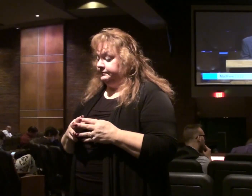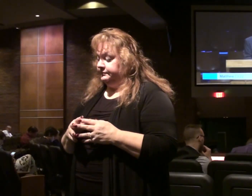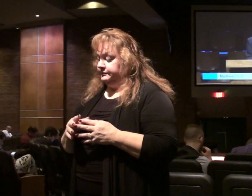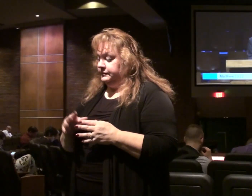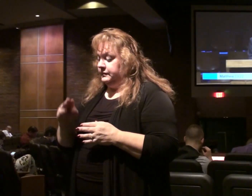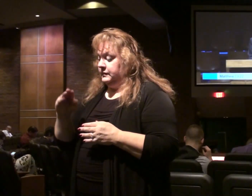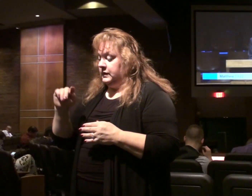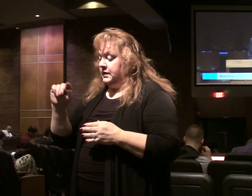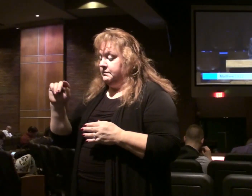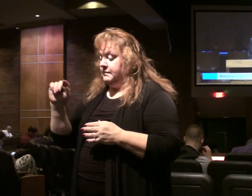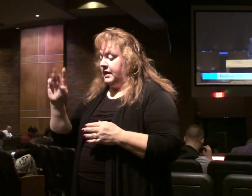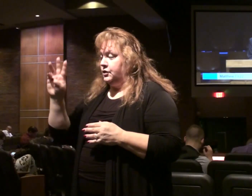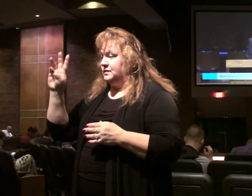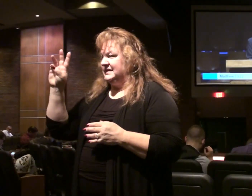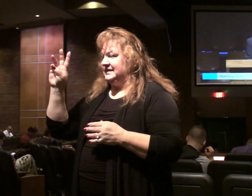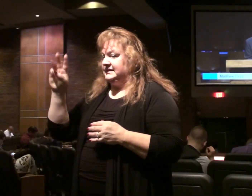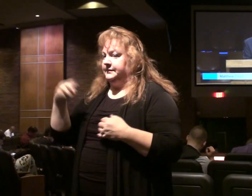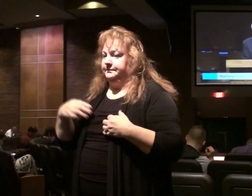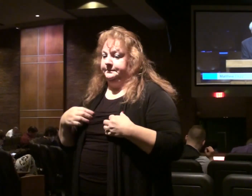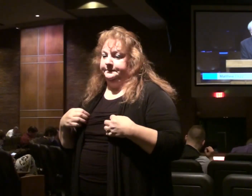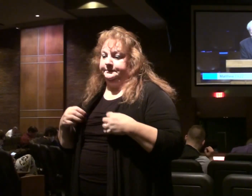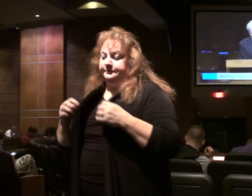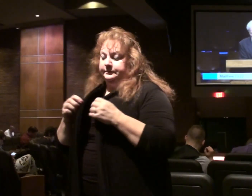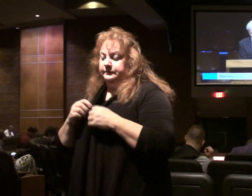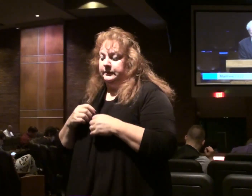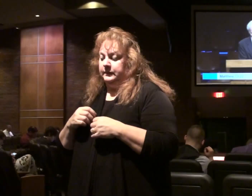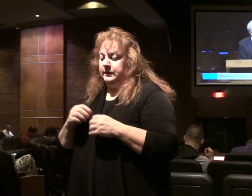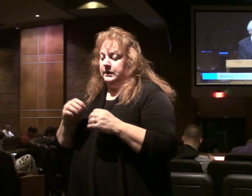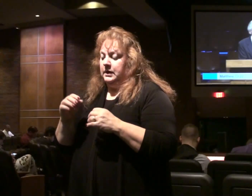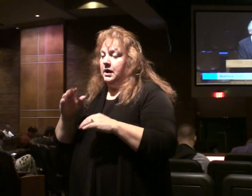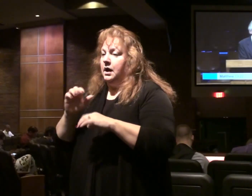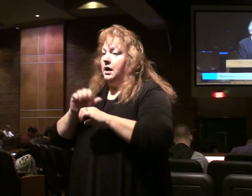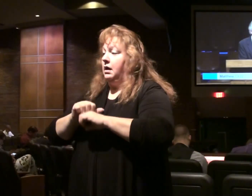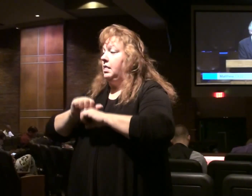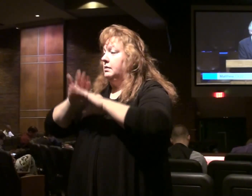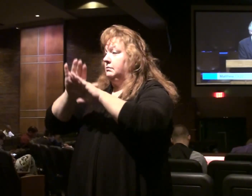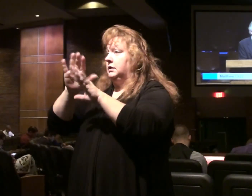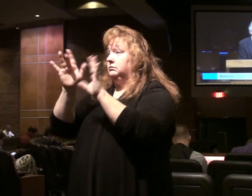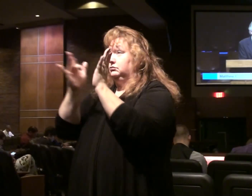Back up to Matthew 6 in the Sermon on the Mount. Christ addressed this early.